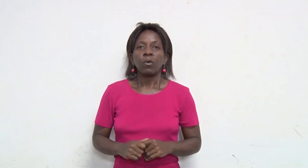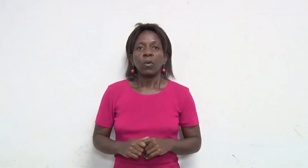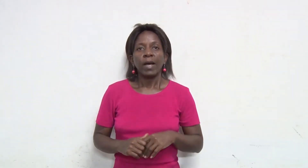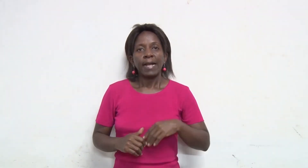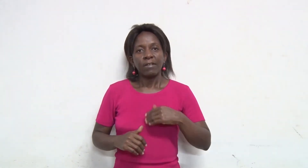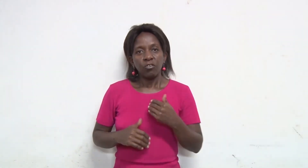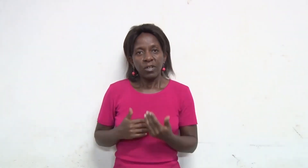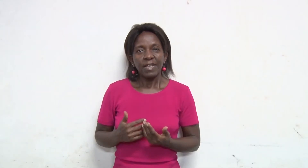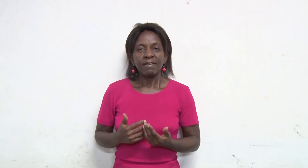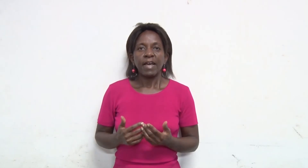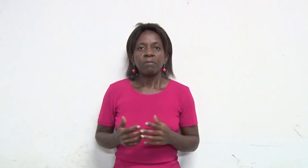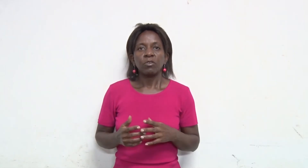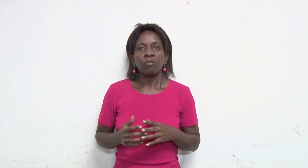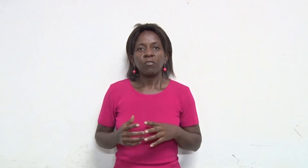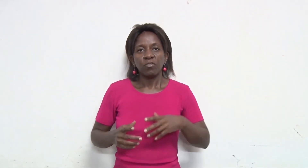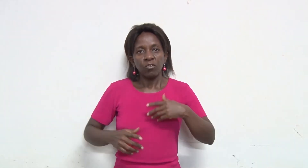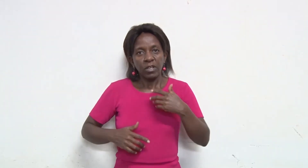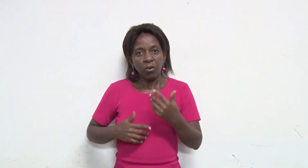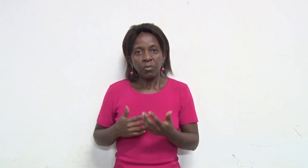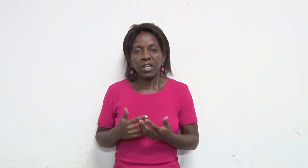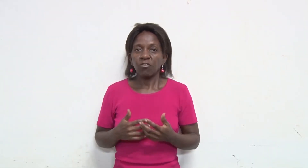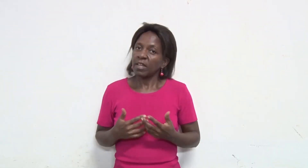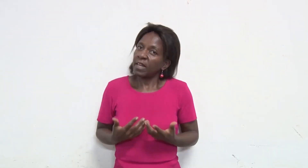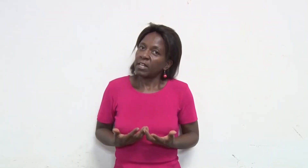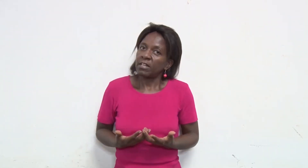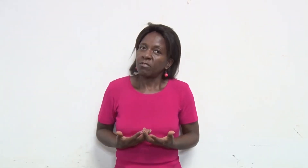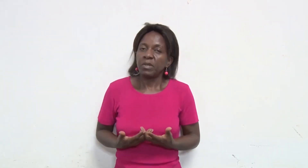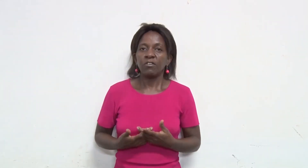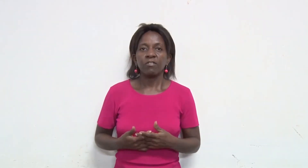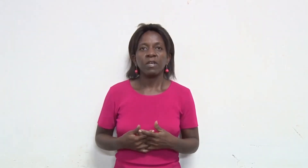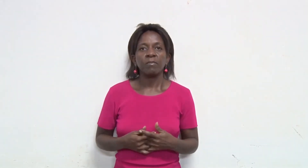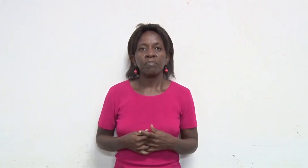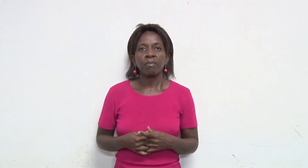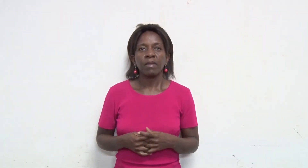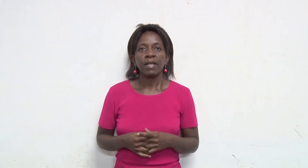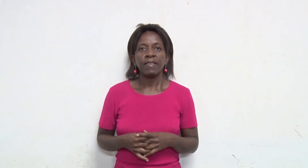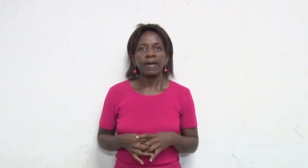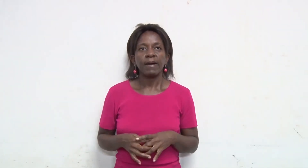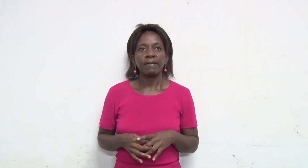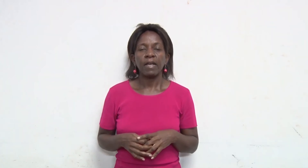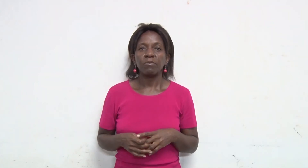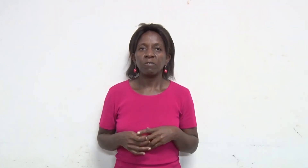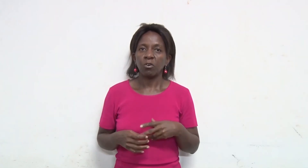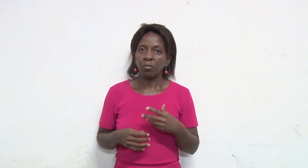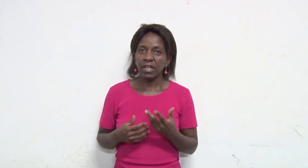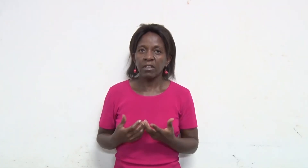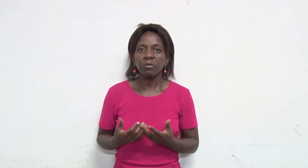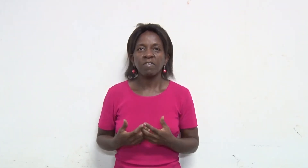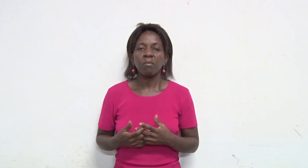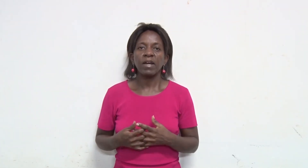So, and during that time, of course, during the communication, just like in speech, there are times you're communicating with someone